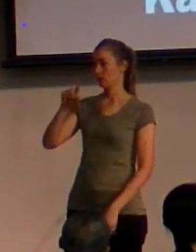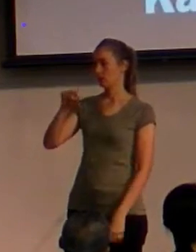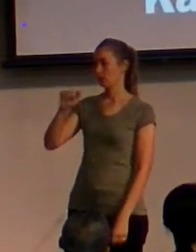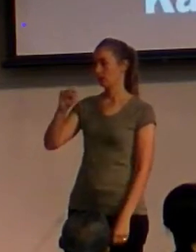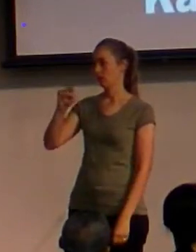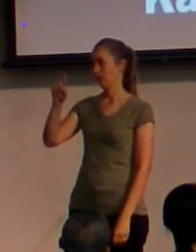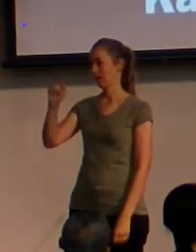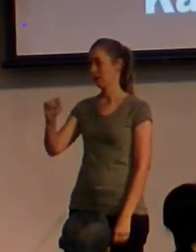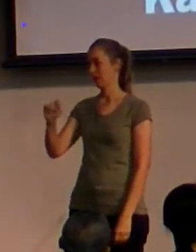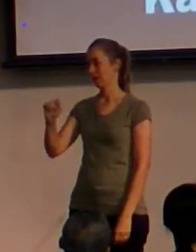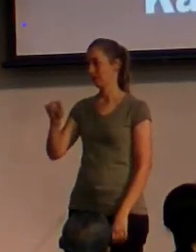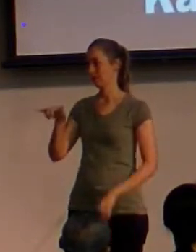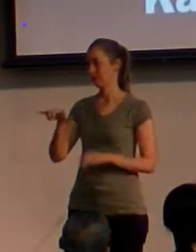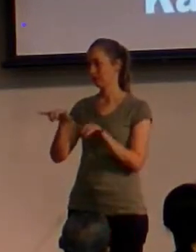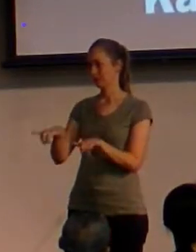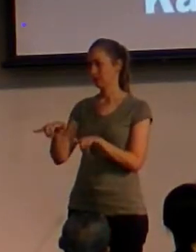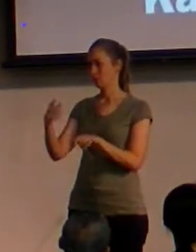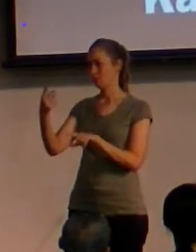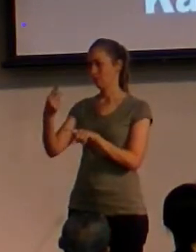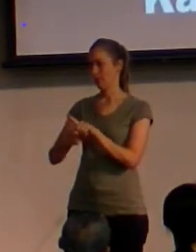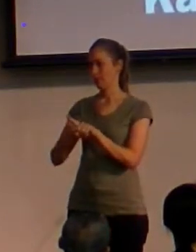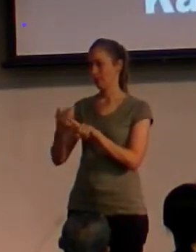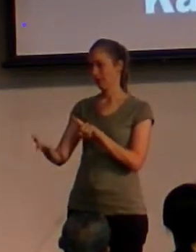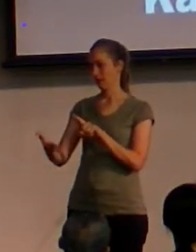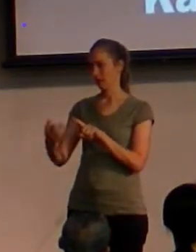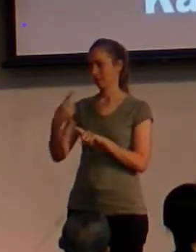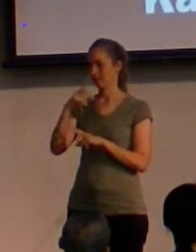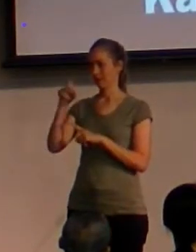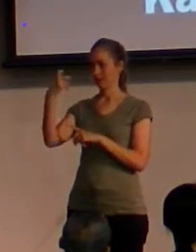month, I think, in Uganda, in the capital city.